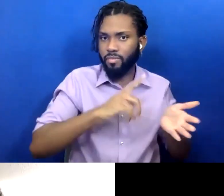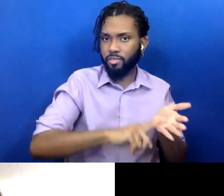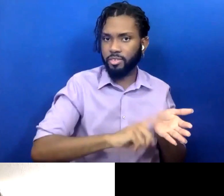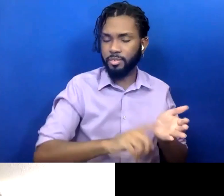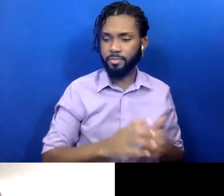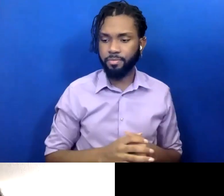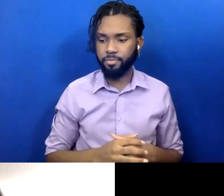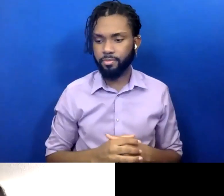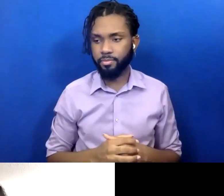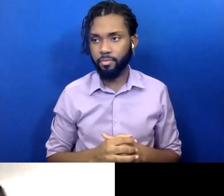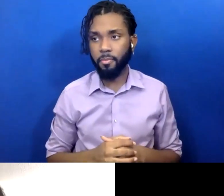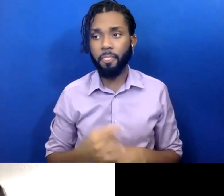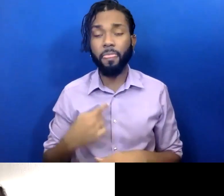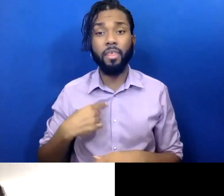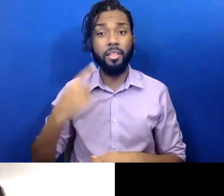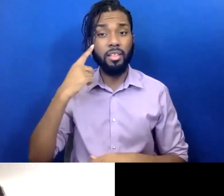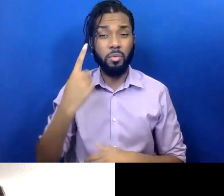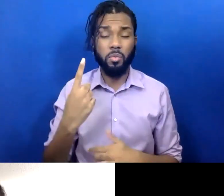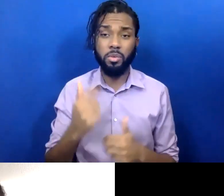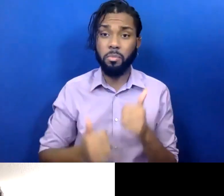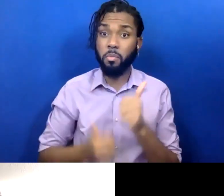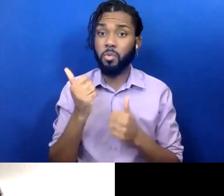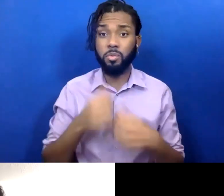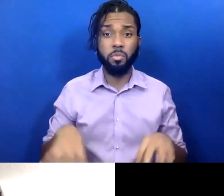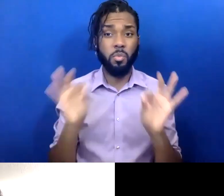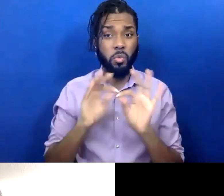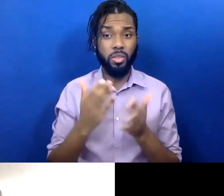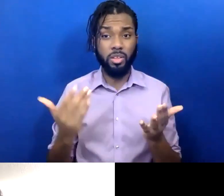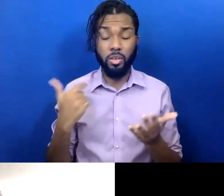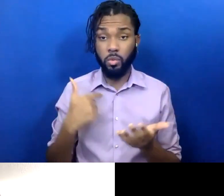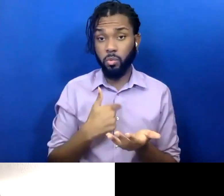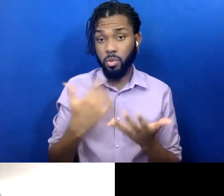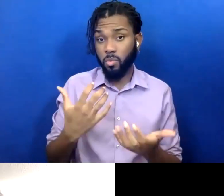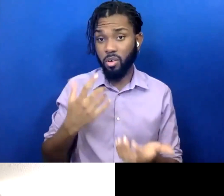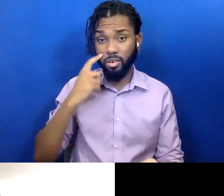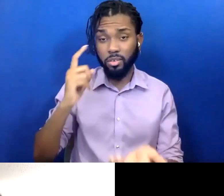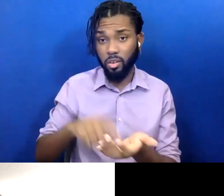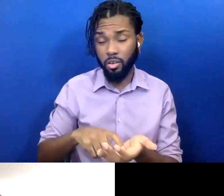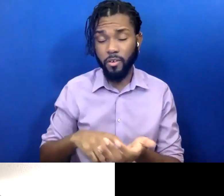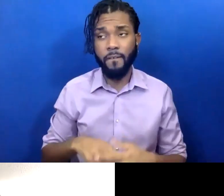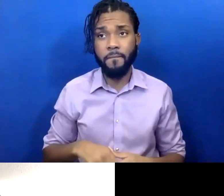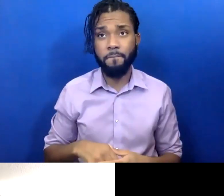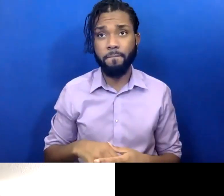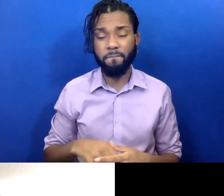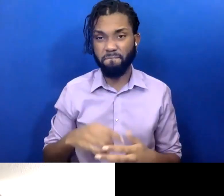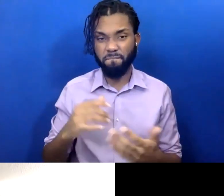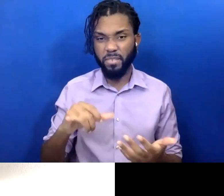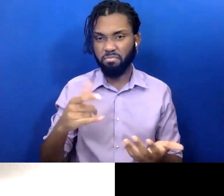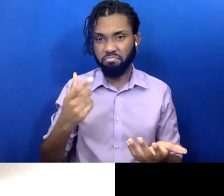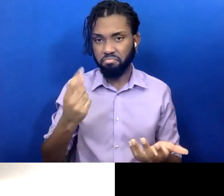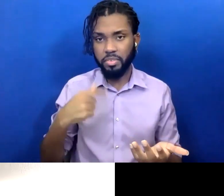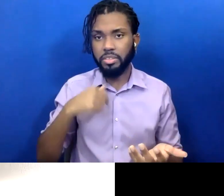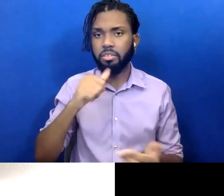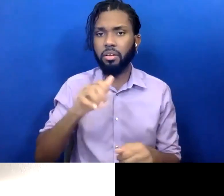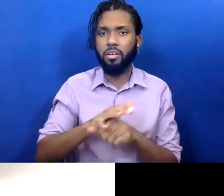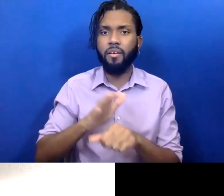think that one of the most important things that we wanted to acknowledge was that it's not enough to investigate